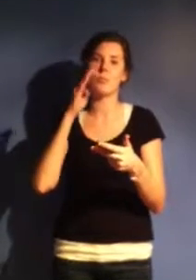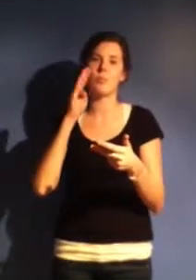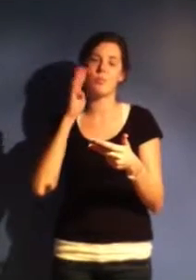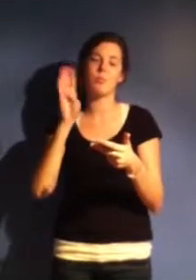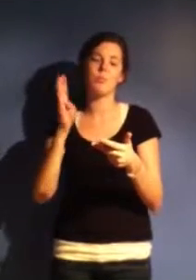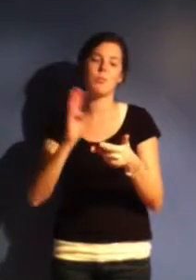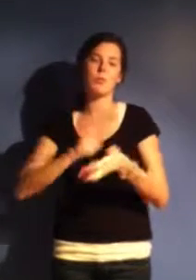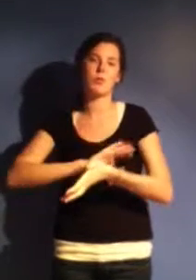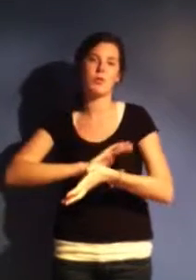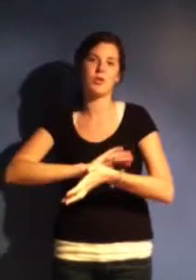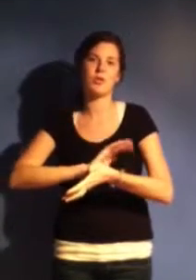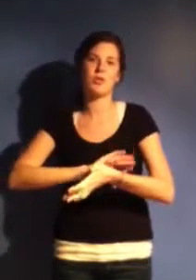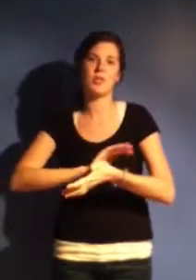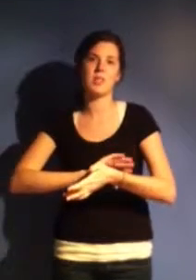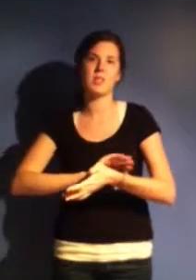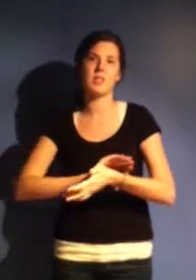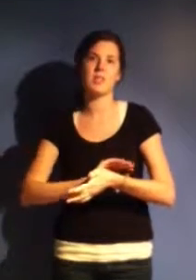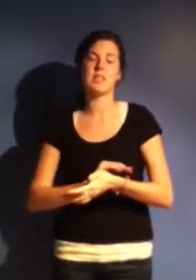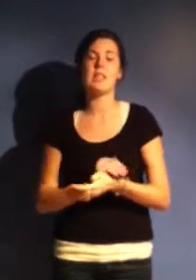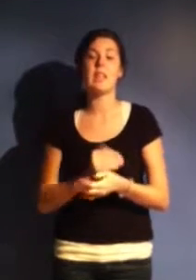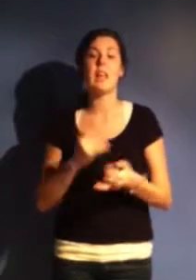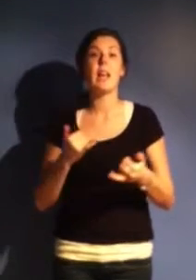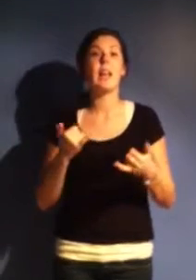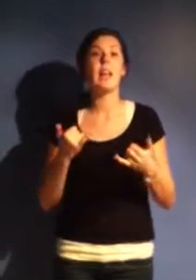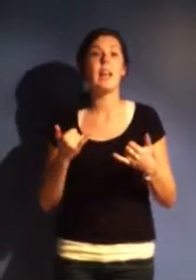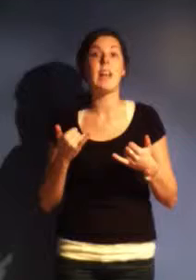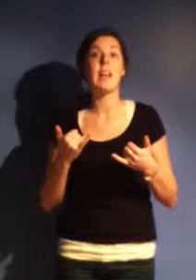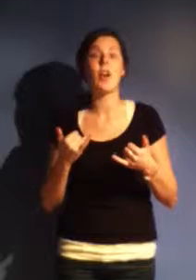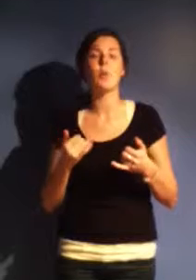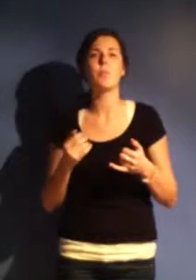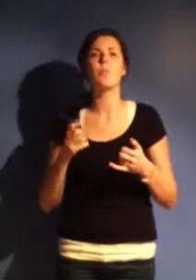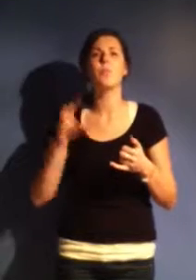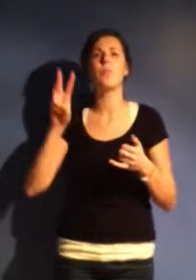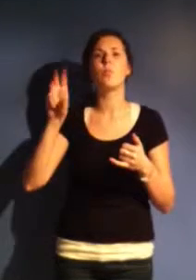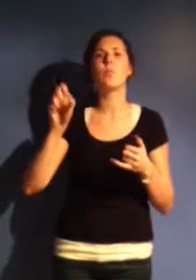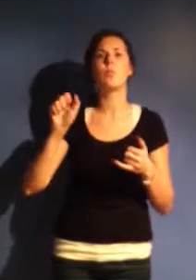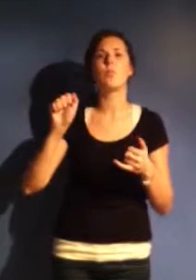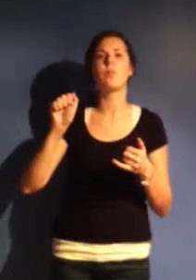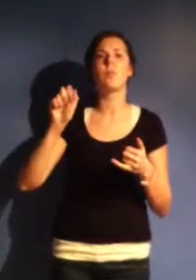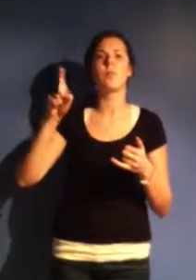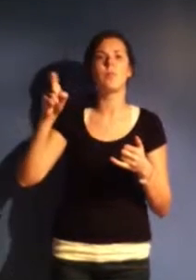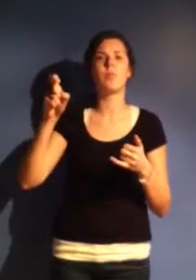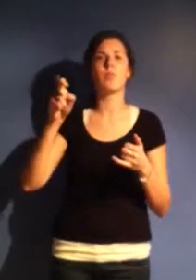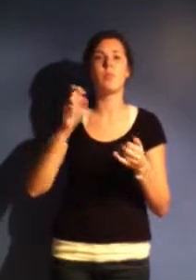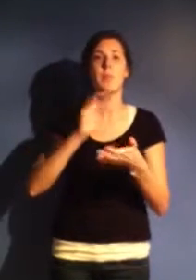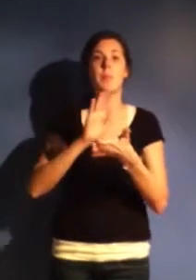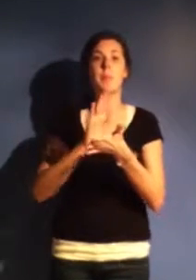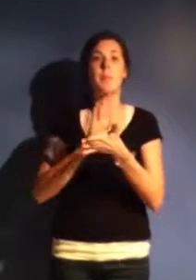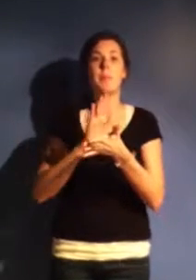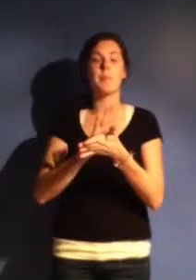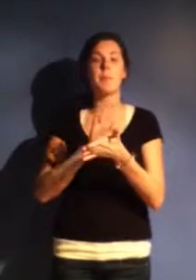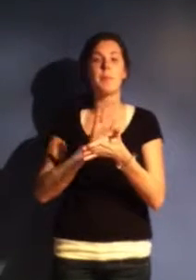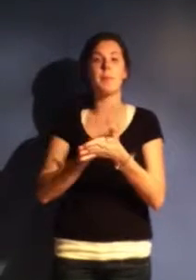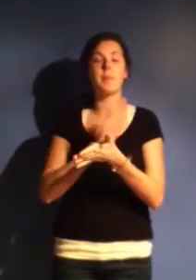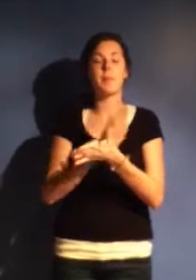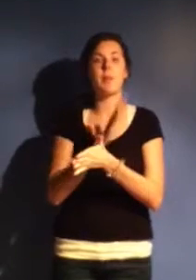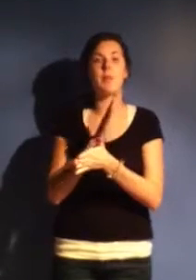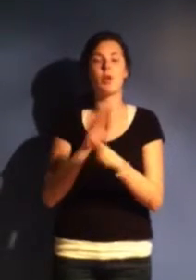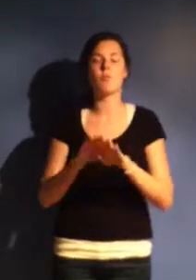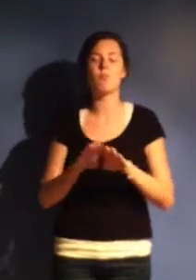dough. I usually lay down a piece of wax paper, as the phyllo is less likely to